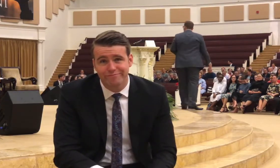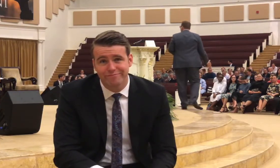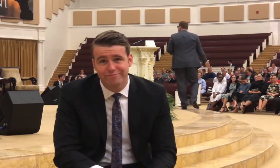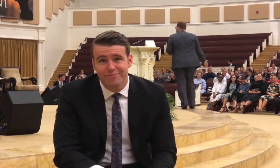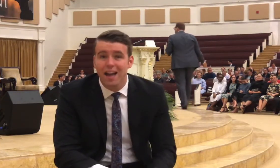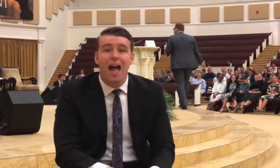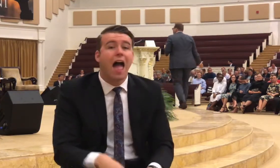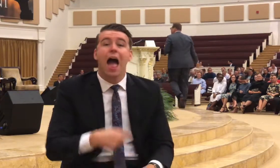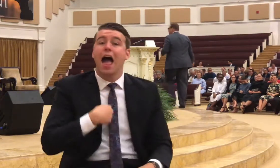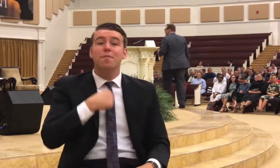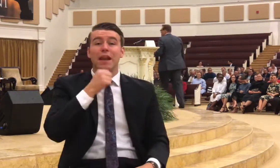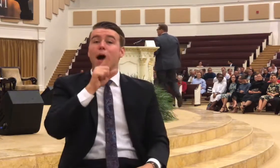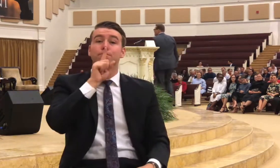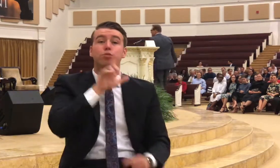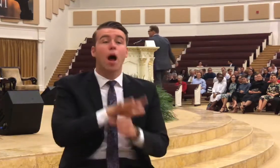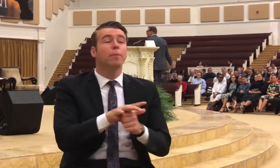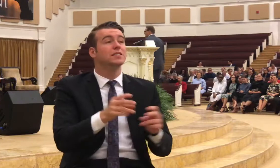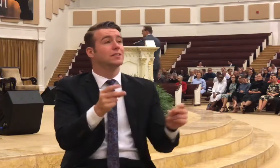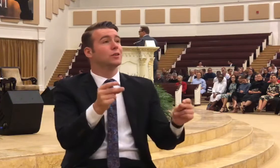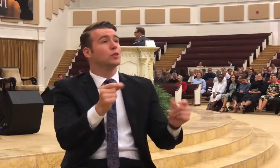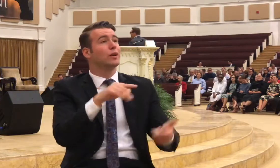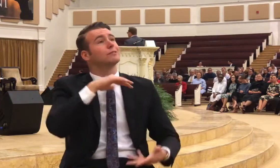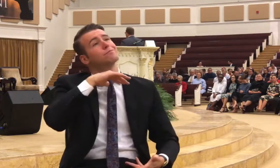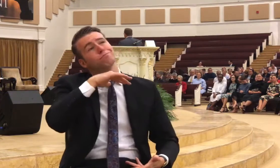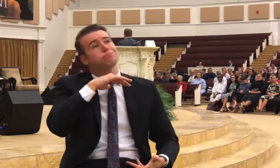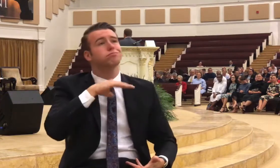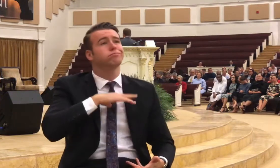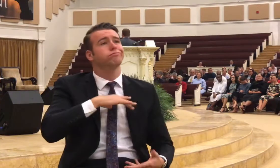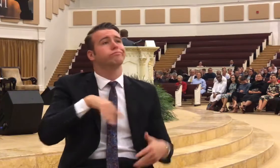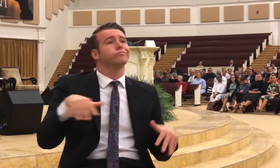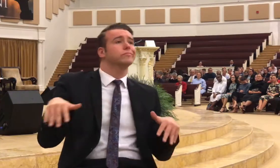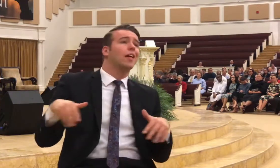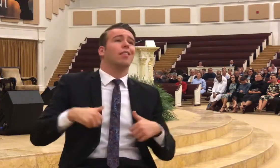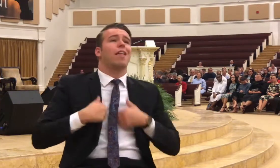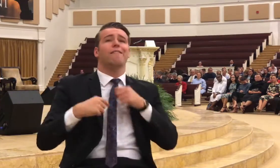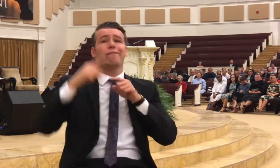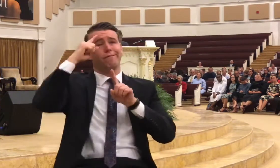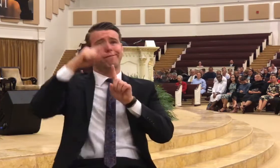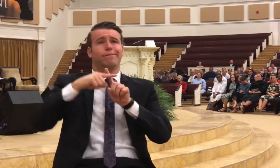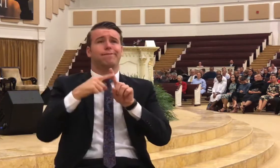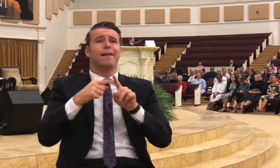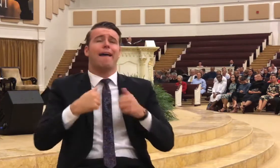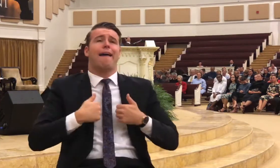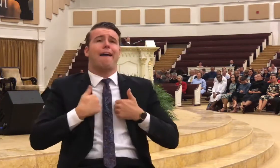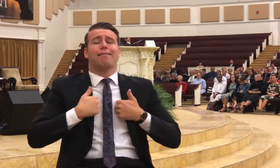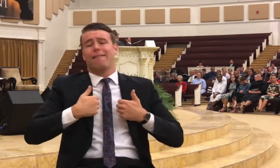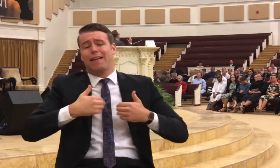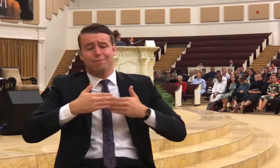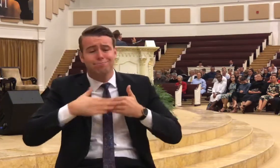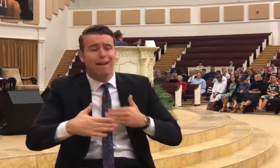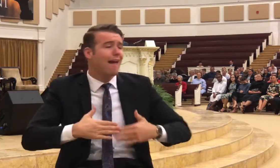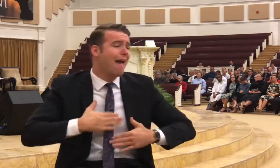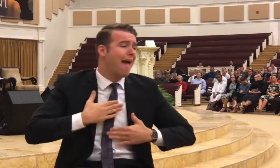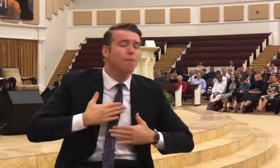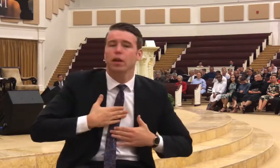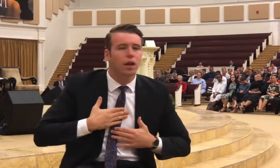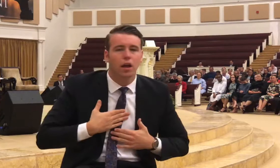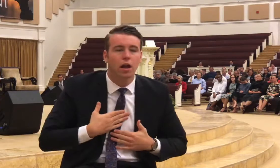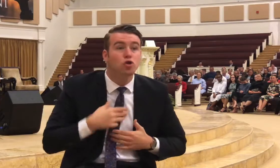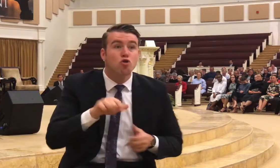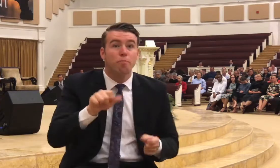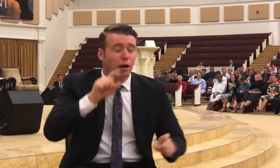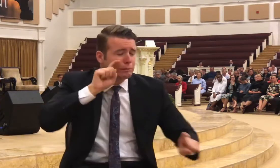I'm not promising you're going to get rich scheme. I'm not promising you're going to live happily ever after. You may cry your way all the way to